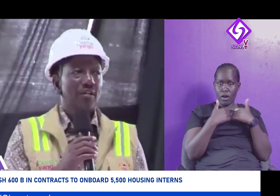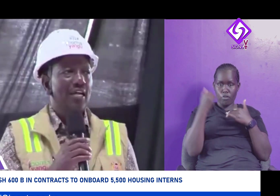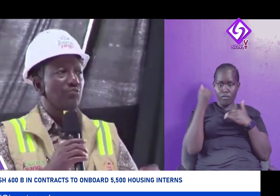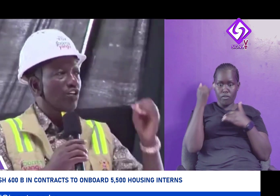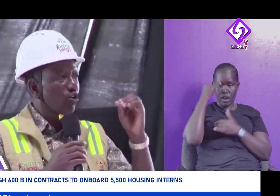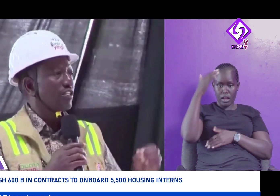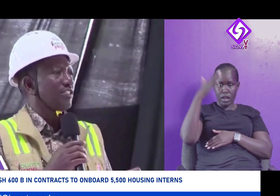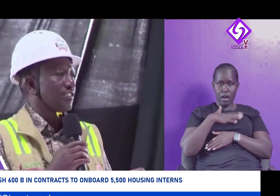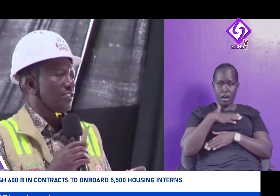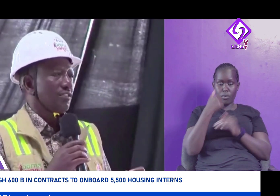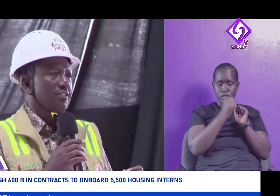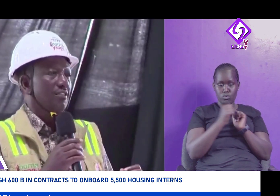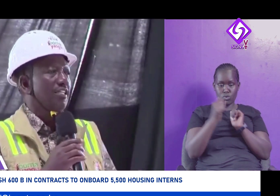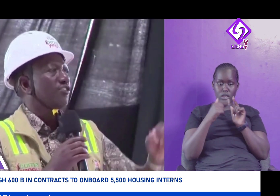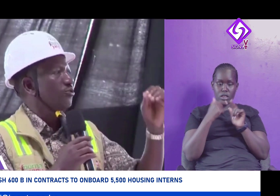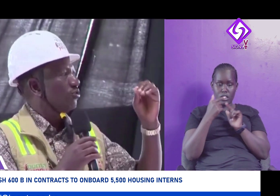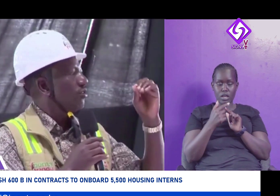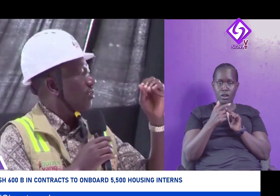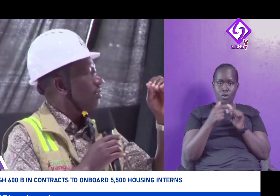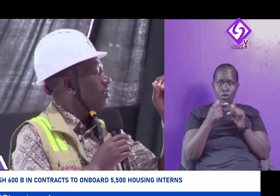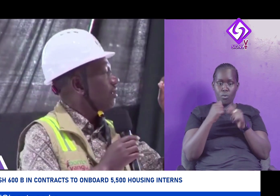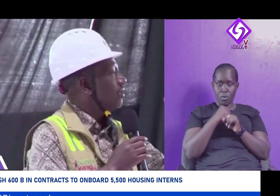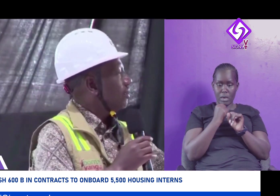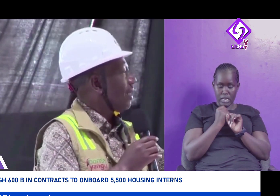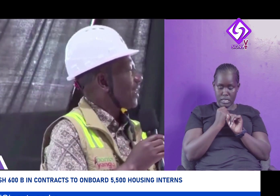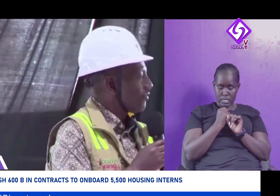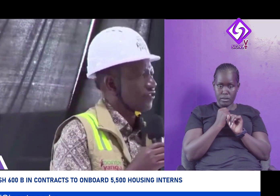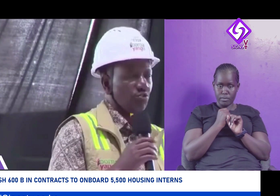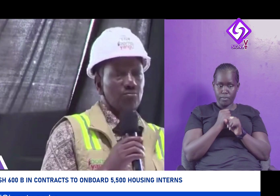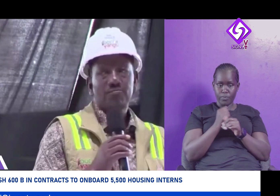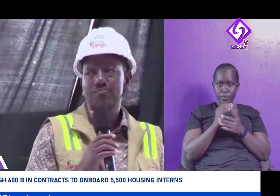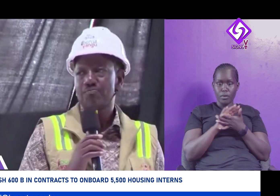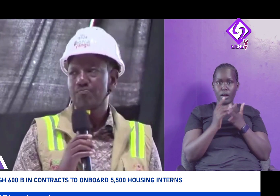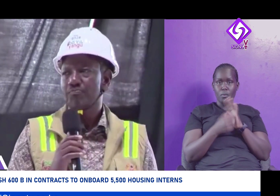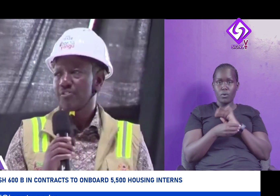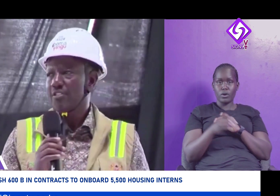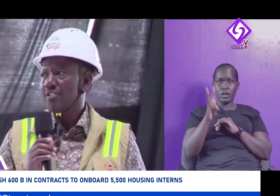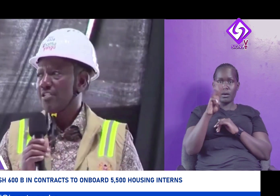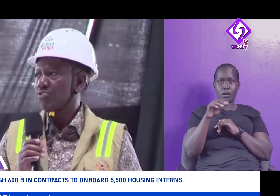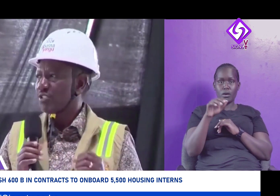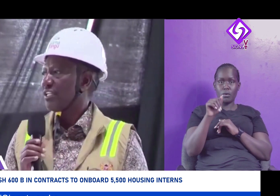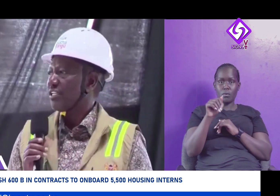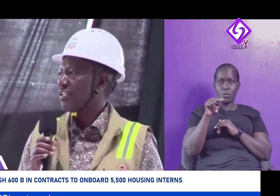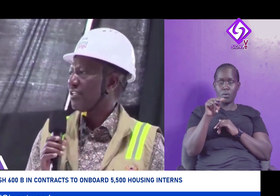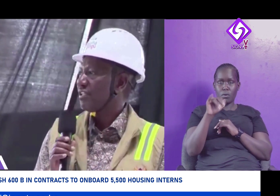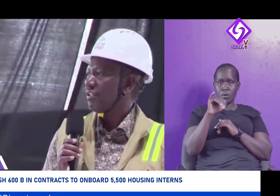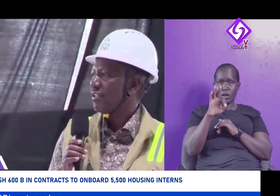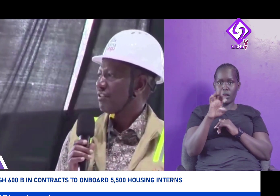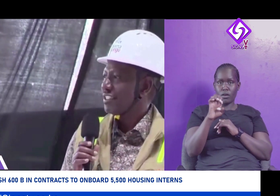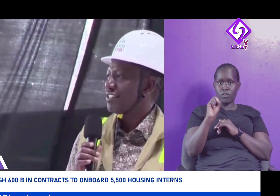and we rolled it into a manifesto. And today, this is